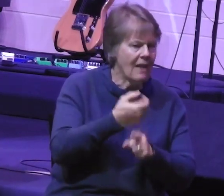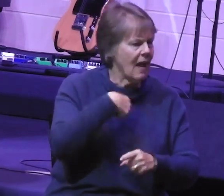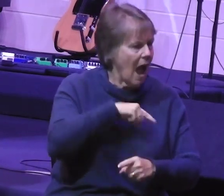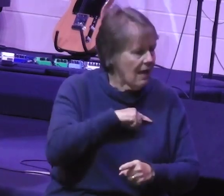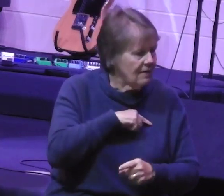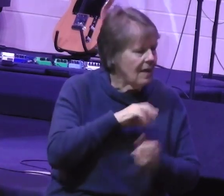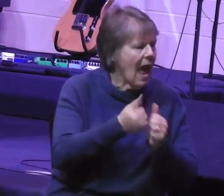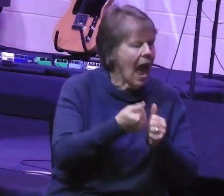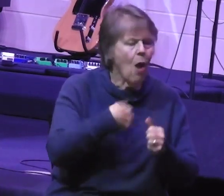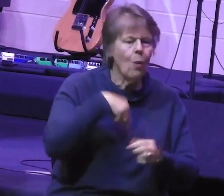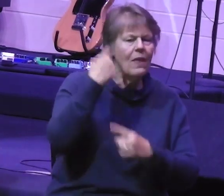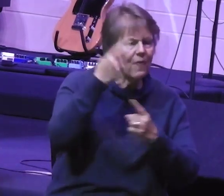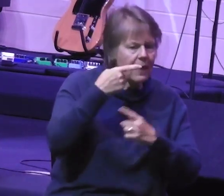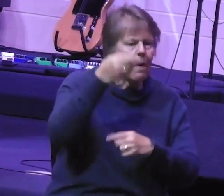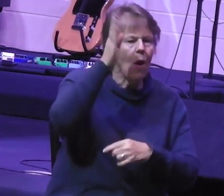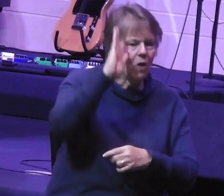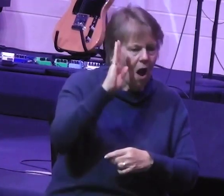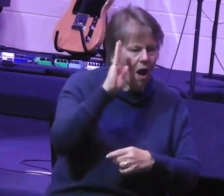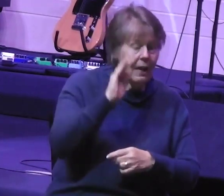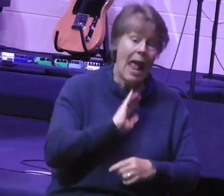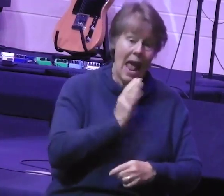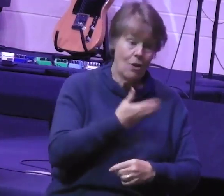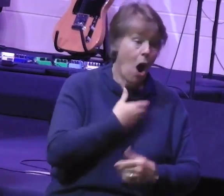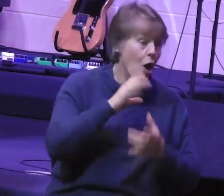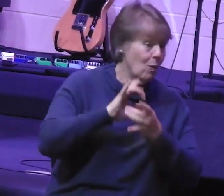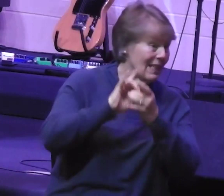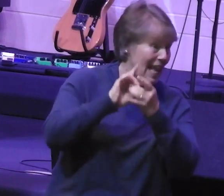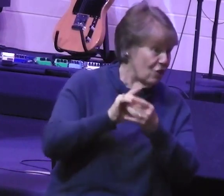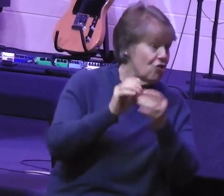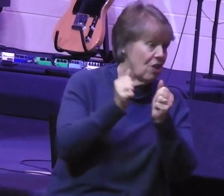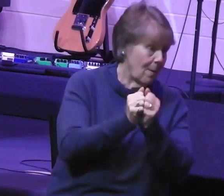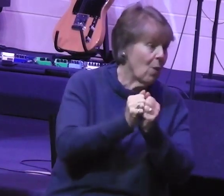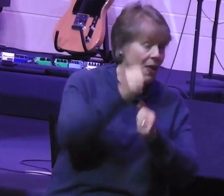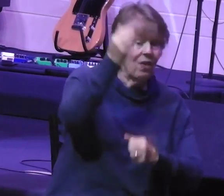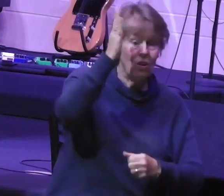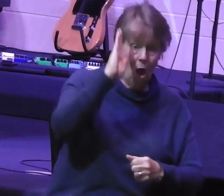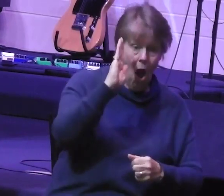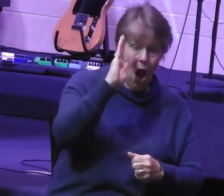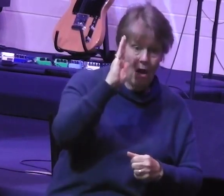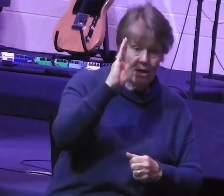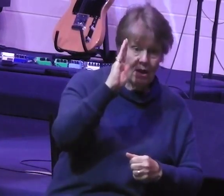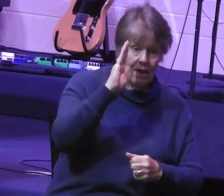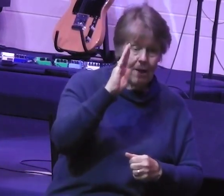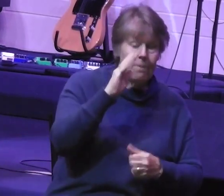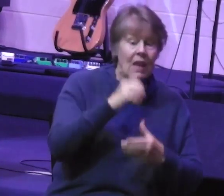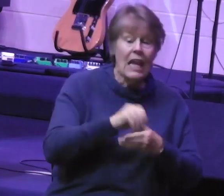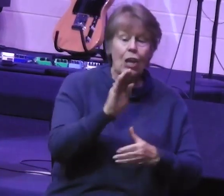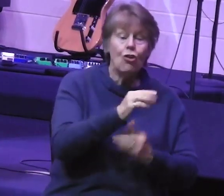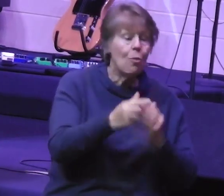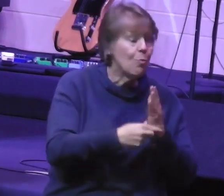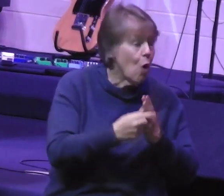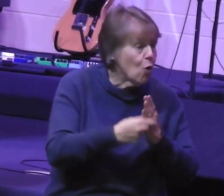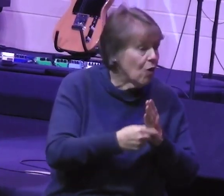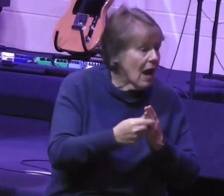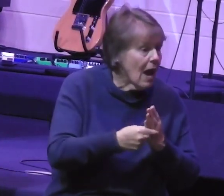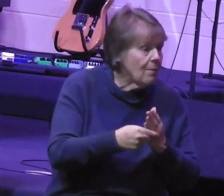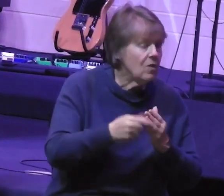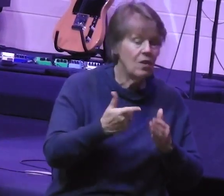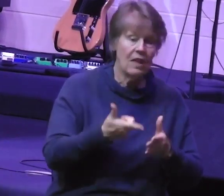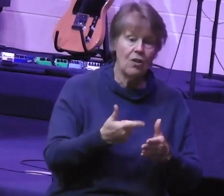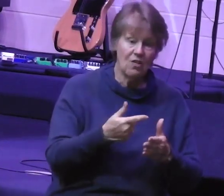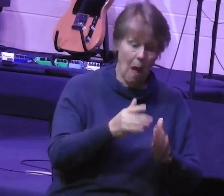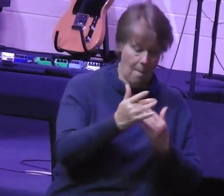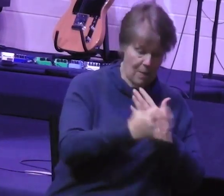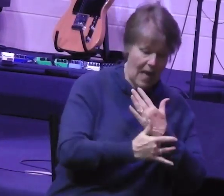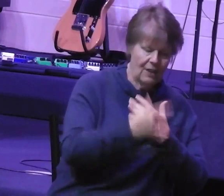God? There's a plan. There's a little outline. If you want to follow along, there's notes in your programs. Very, very fun. Some fill in the blanks.